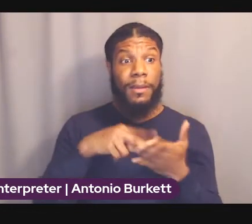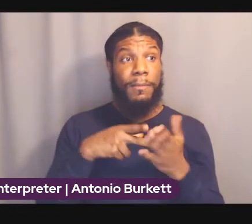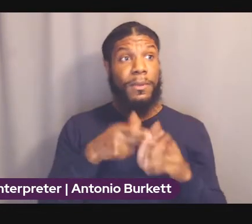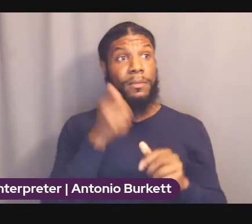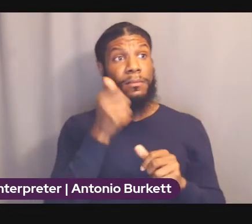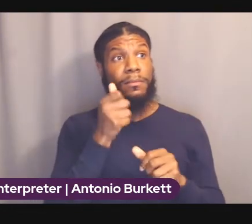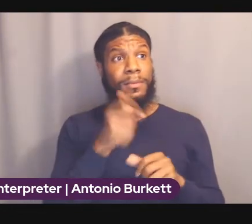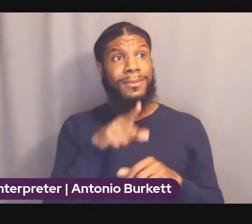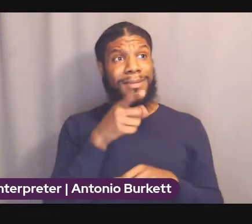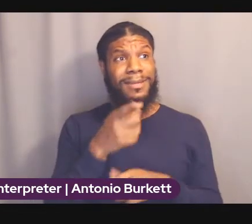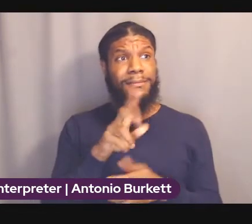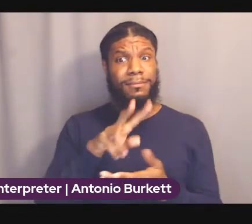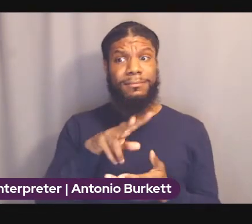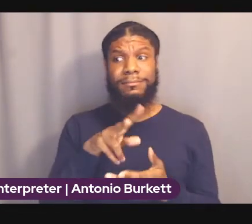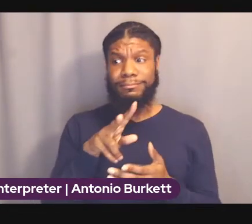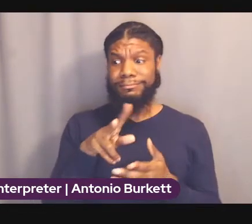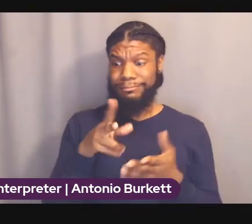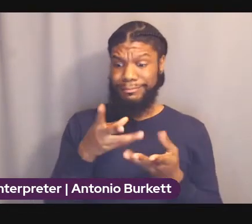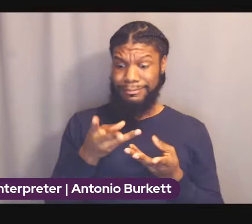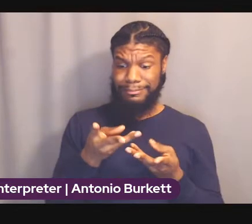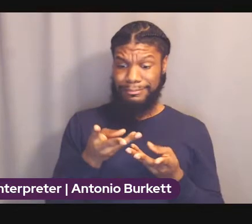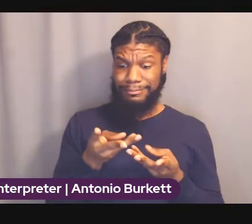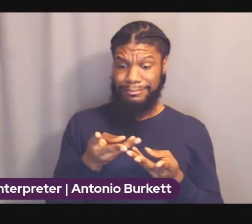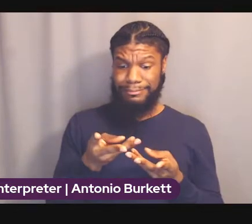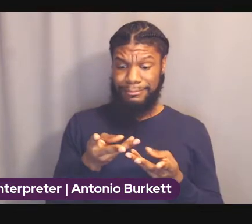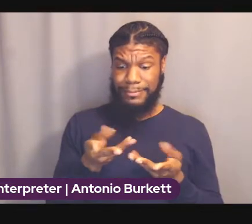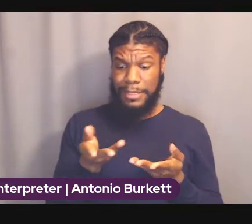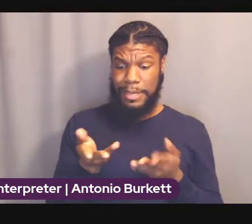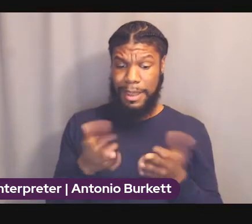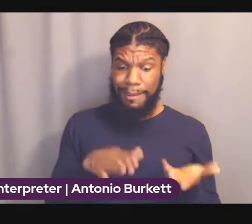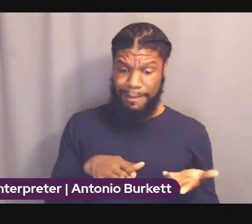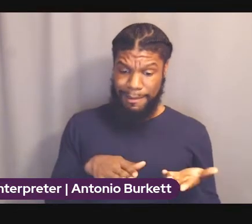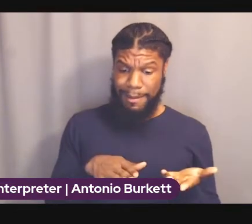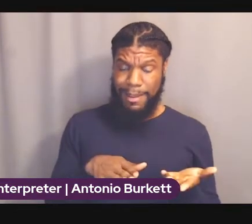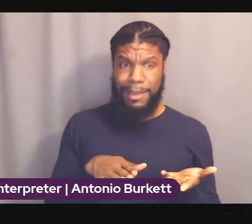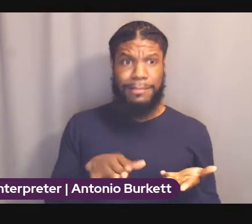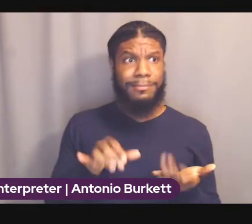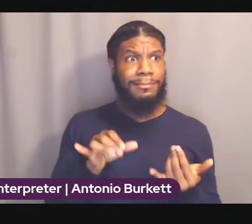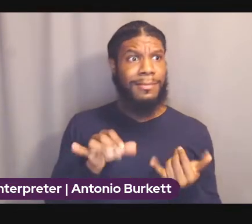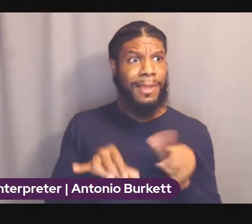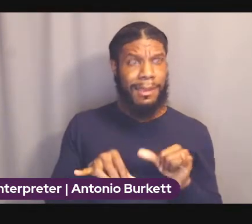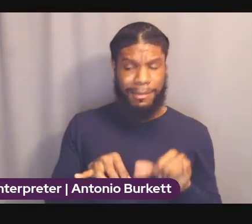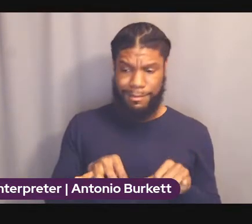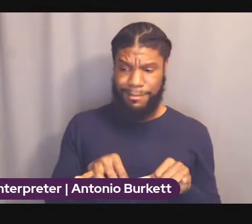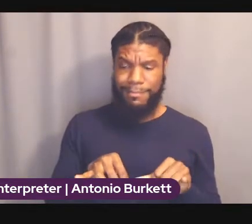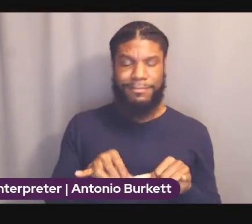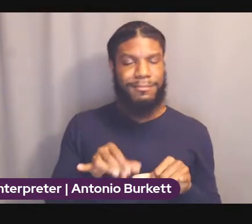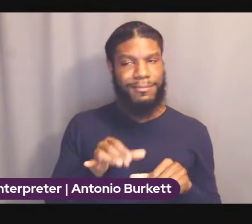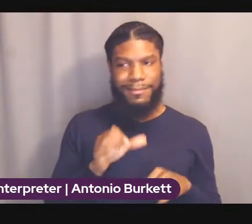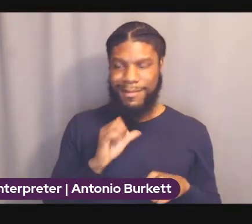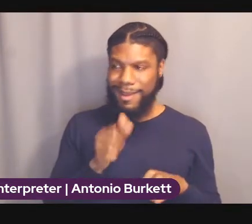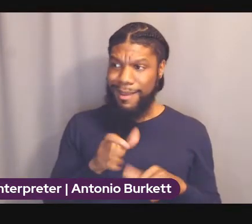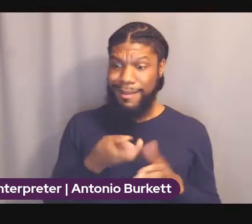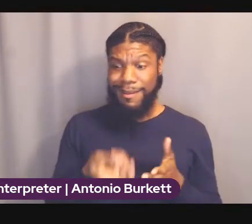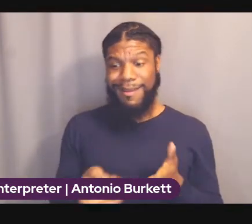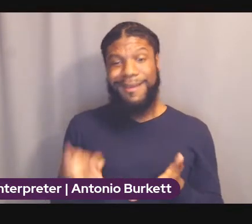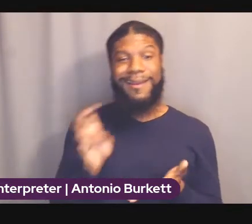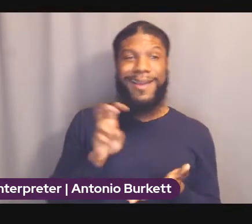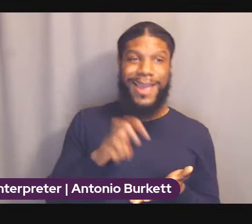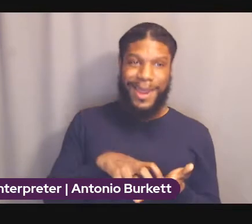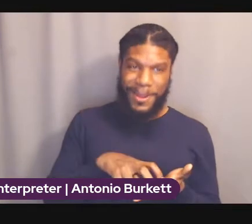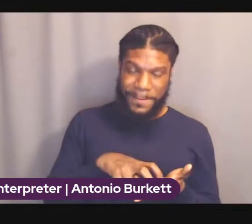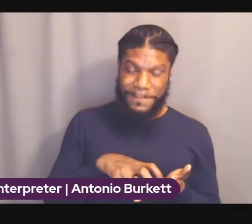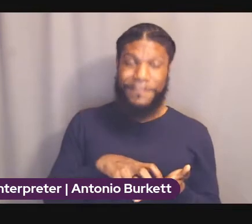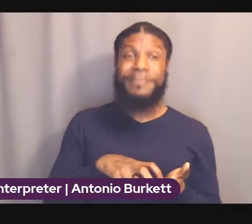down. Yeah, you are the risen king. Ah, you are a triumphant. That means you are victorious.